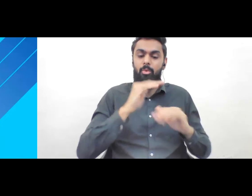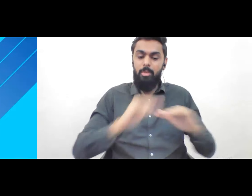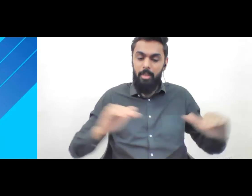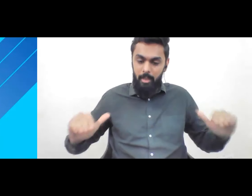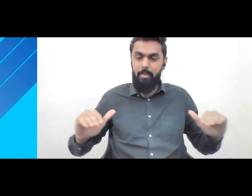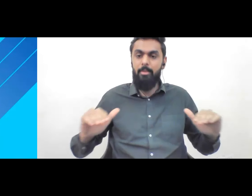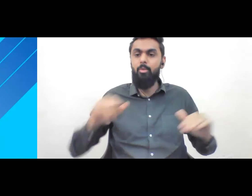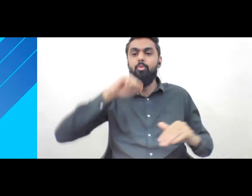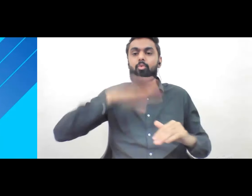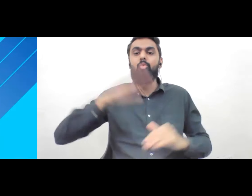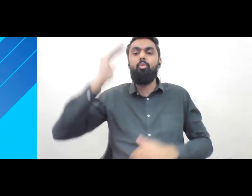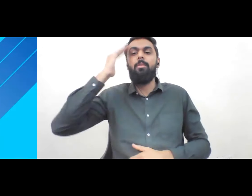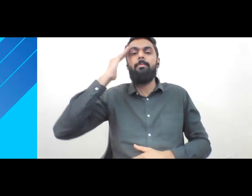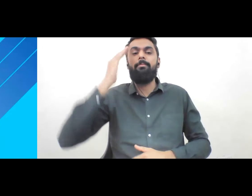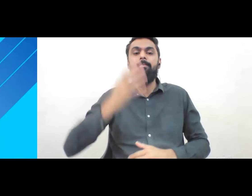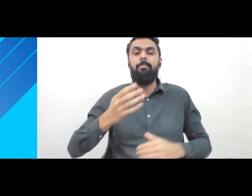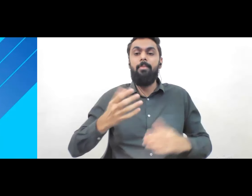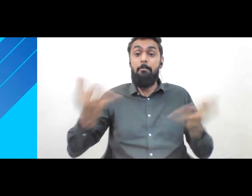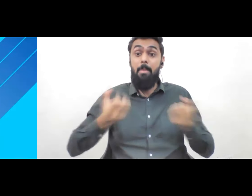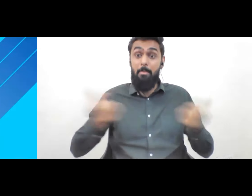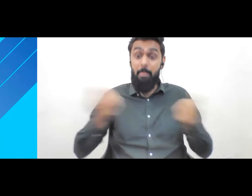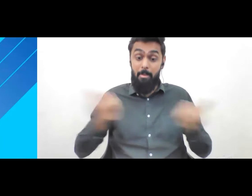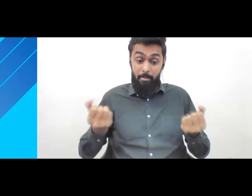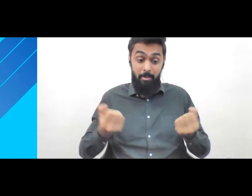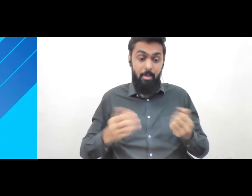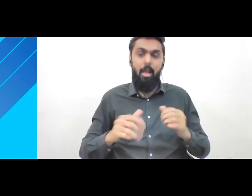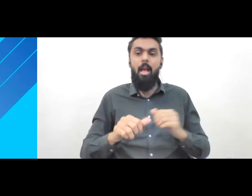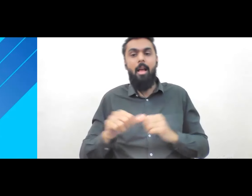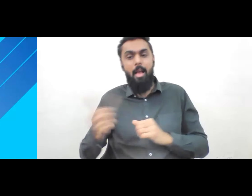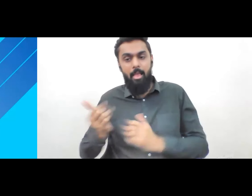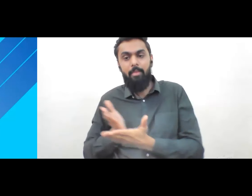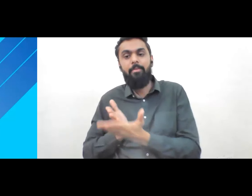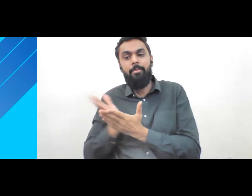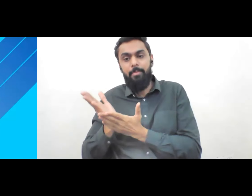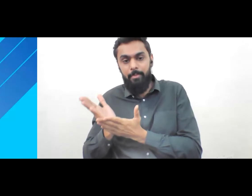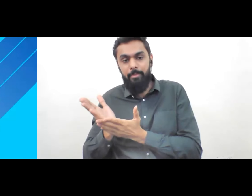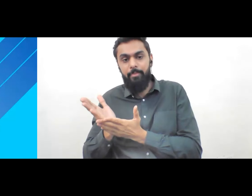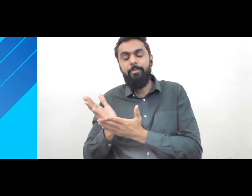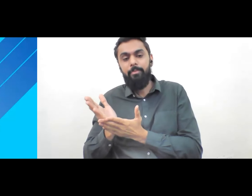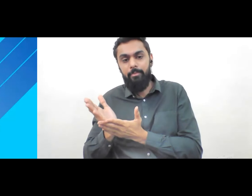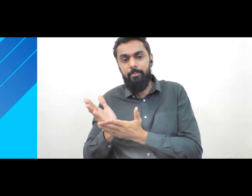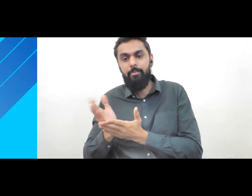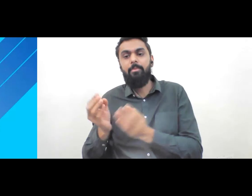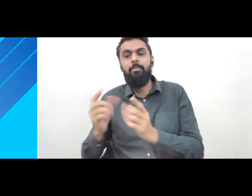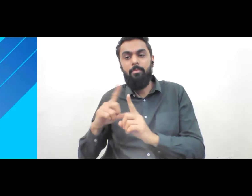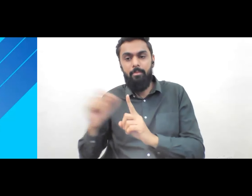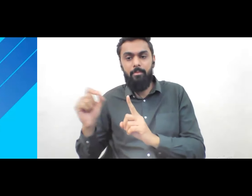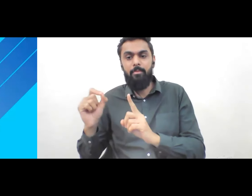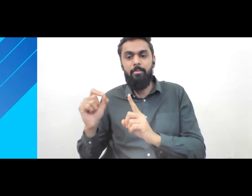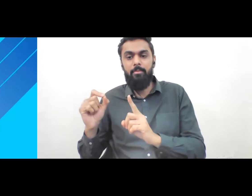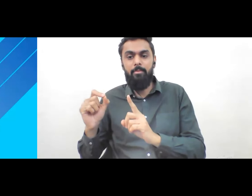that consumerism is not the answer. There are many other ways to engage and to do something